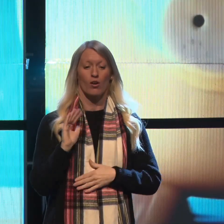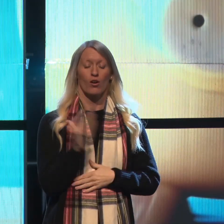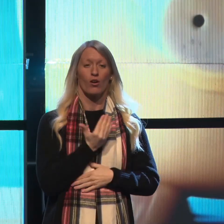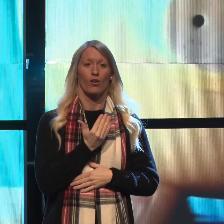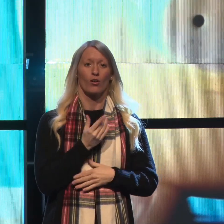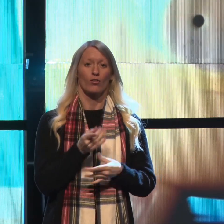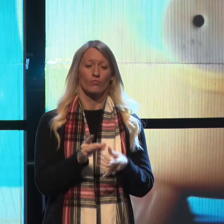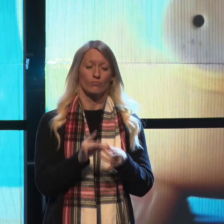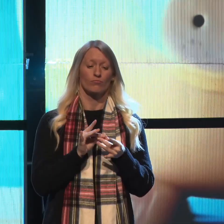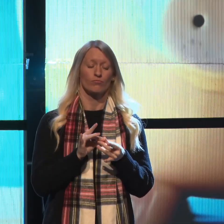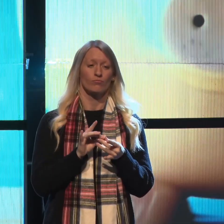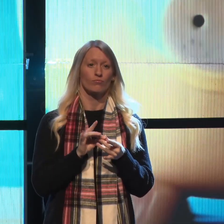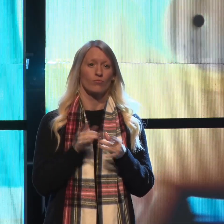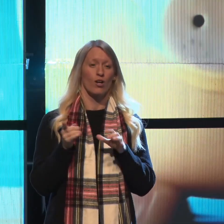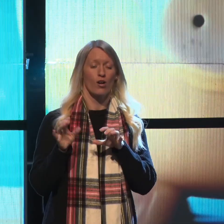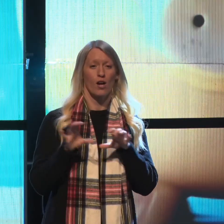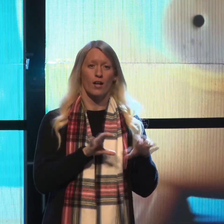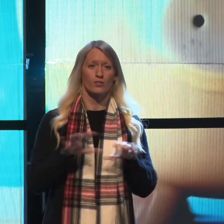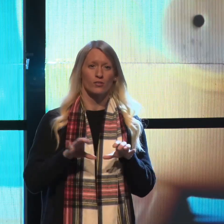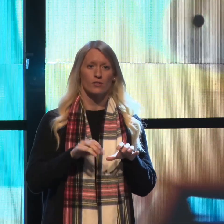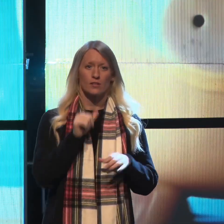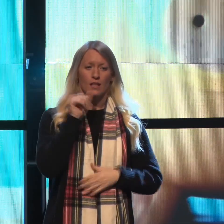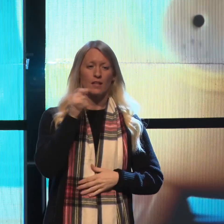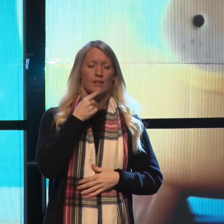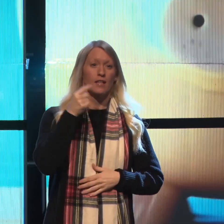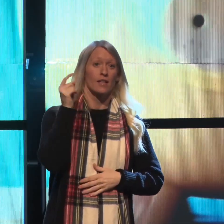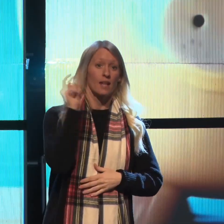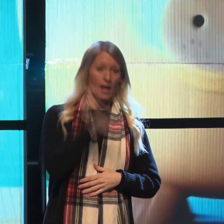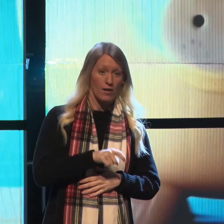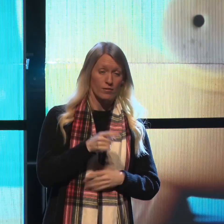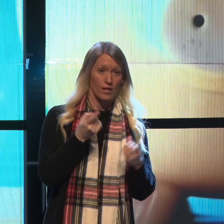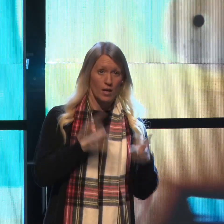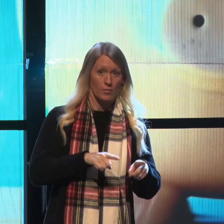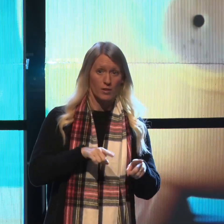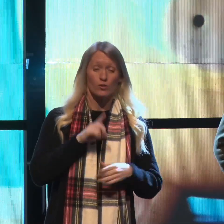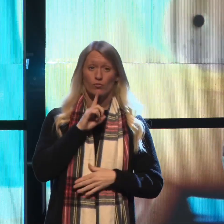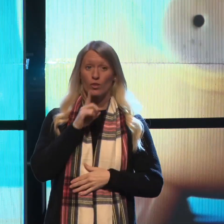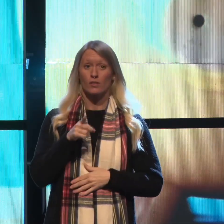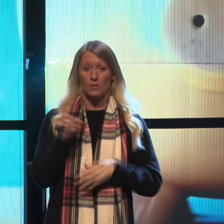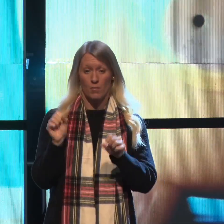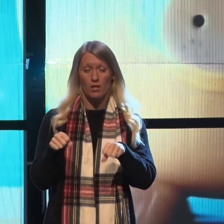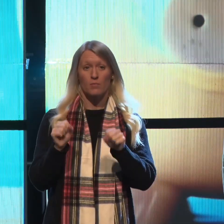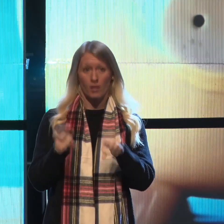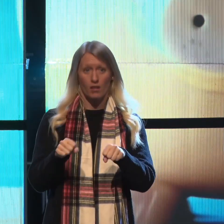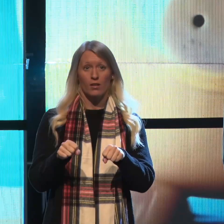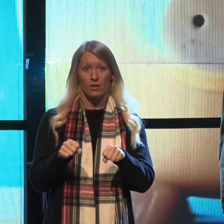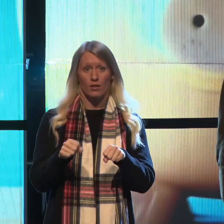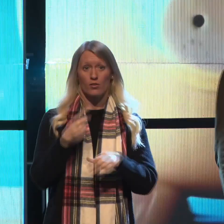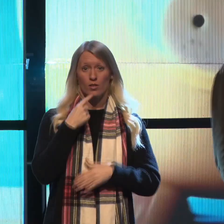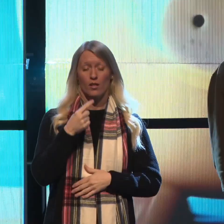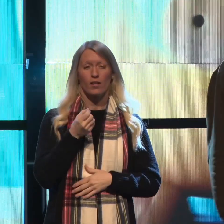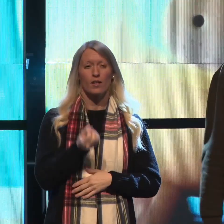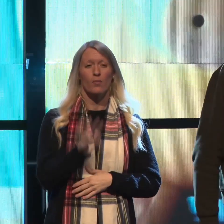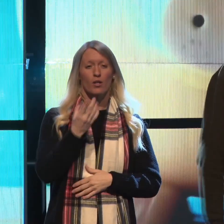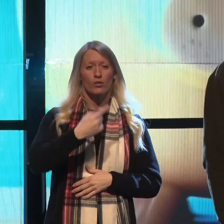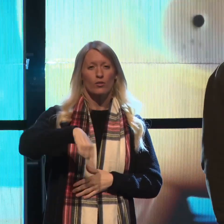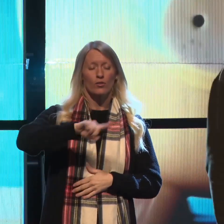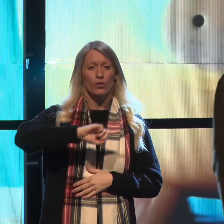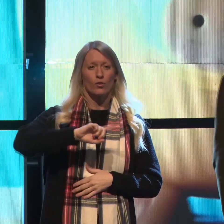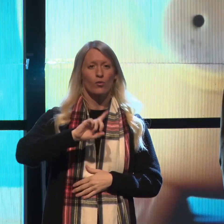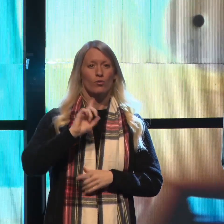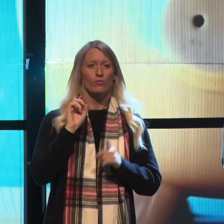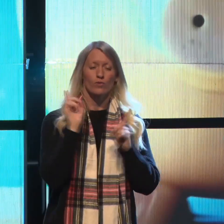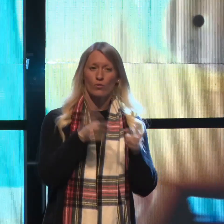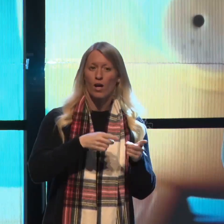it has to happen. They're saying, this is a realistic possibility. Like how many of y'all know if you go out and you max out all your